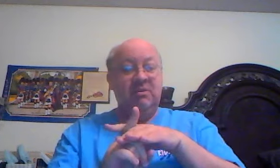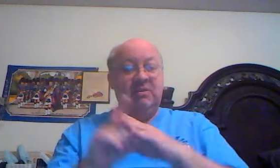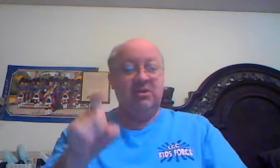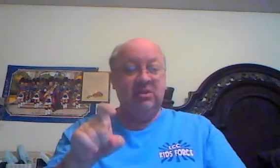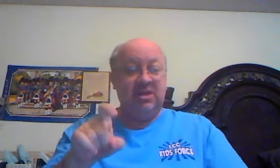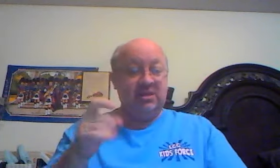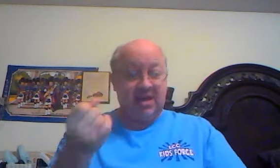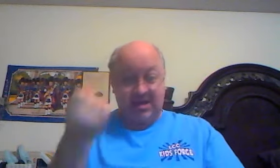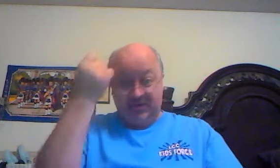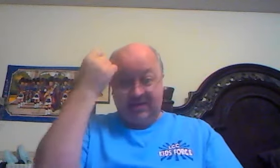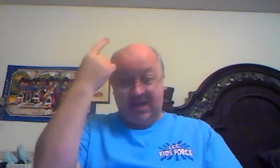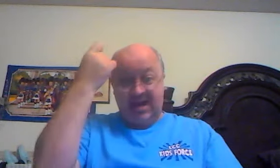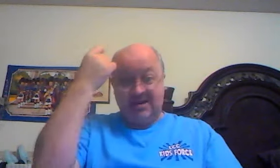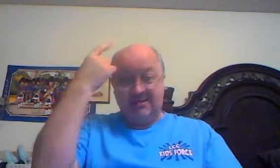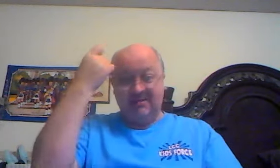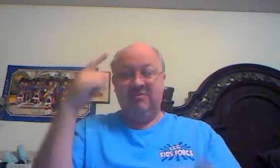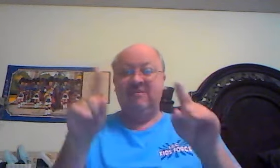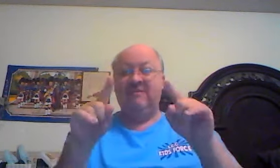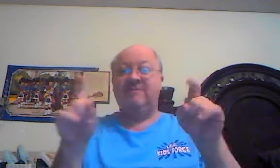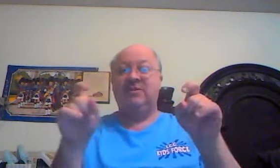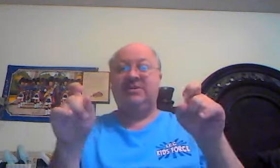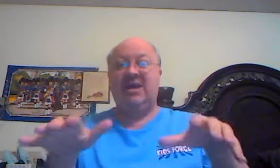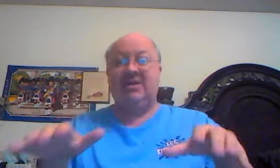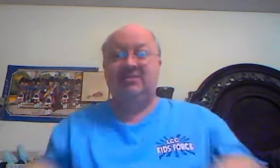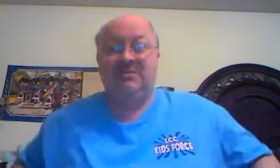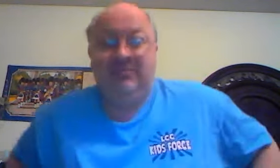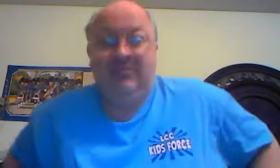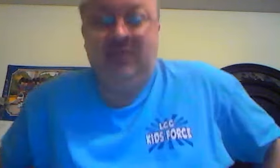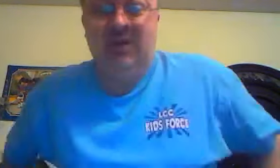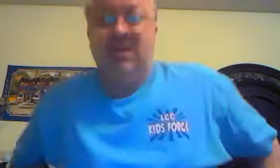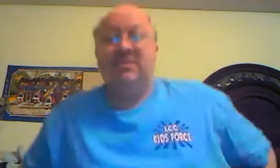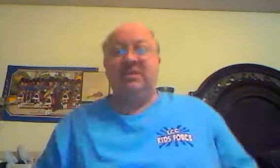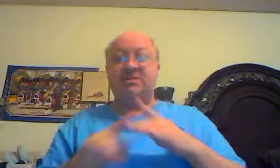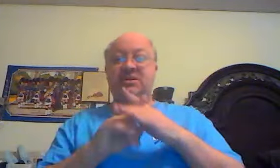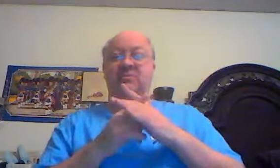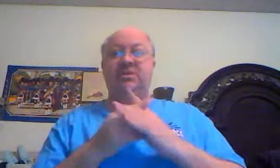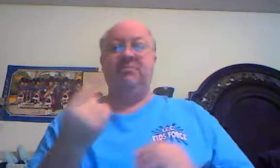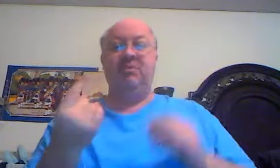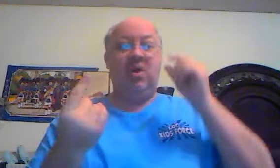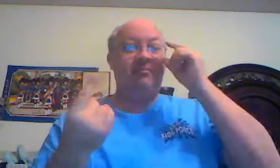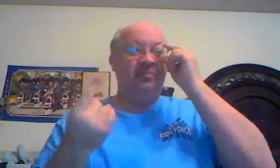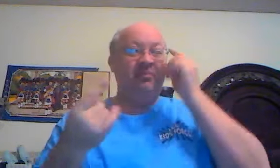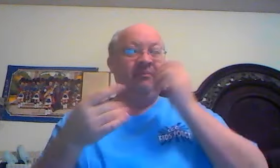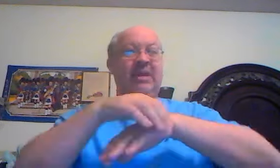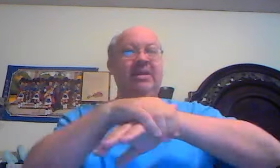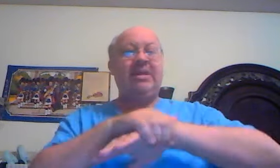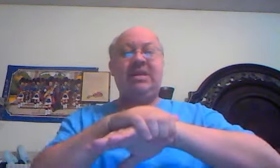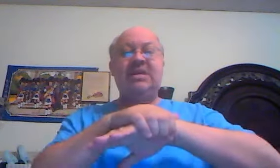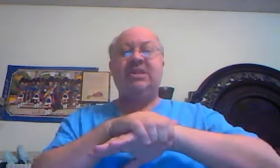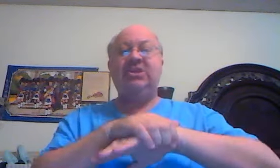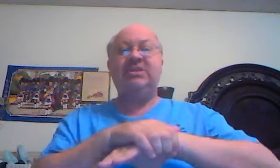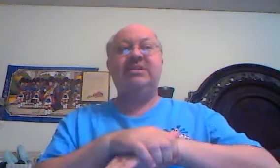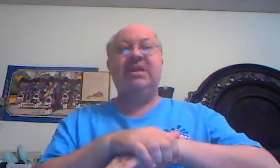you'll need to understand for a test. So let's start with number 1. In English, the sentence